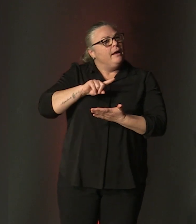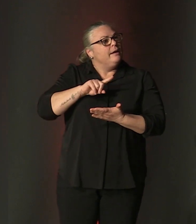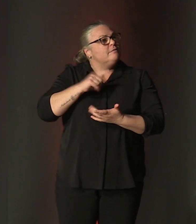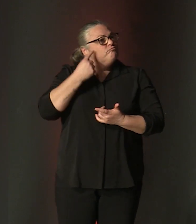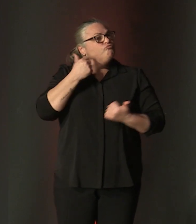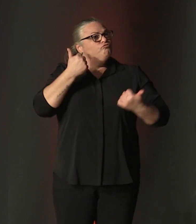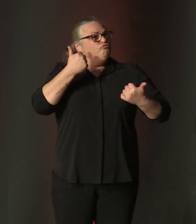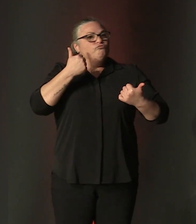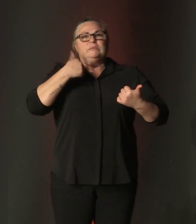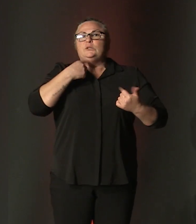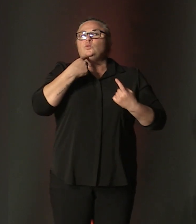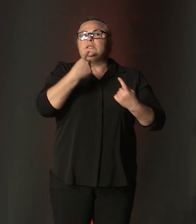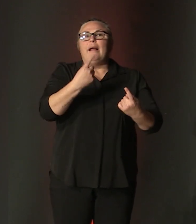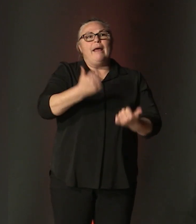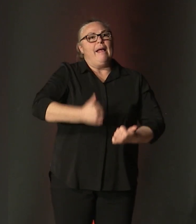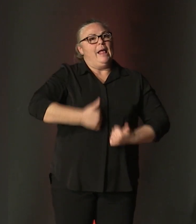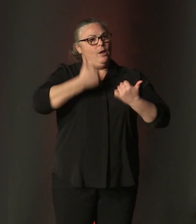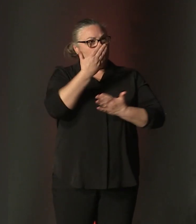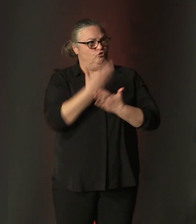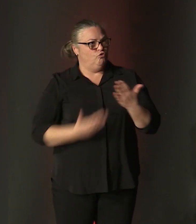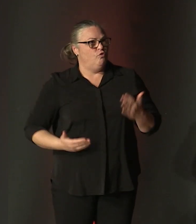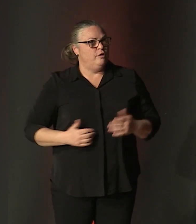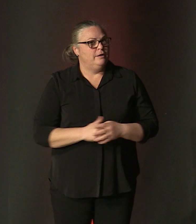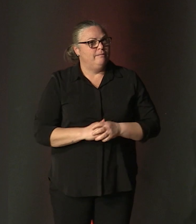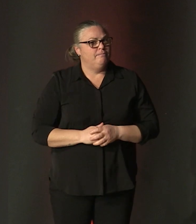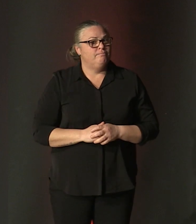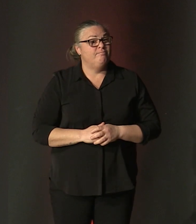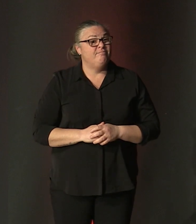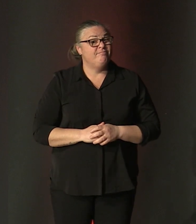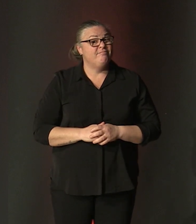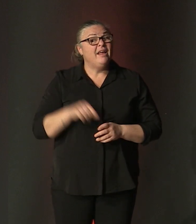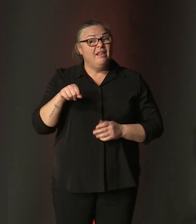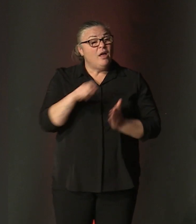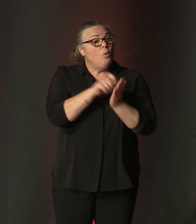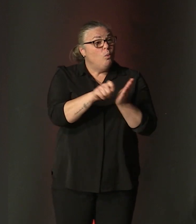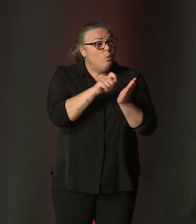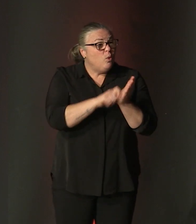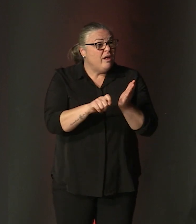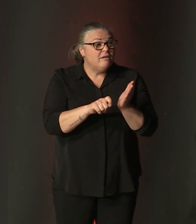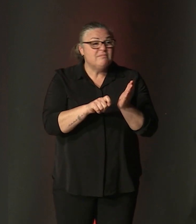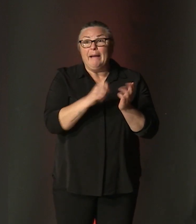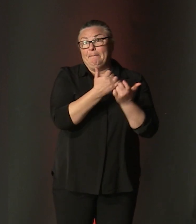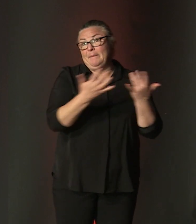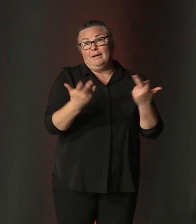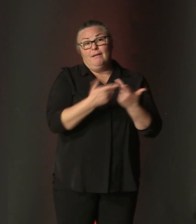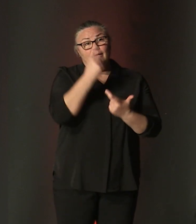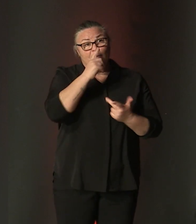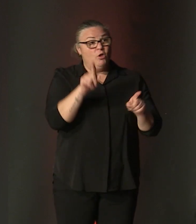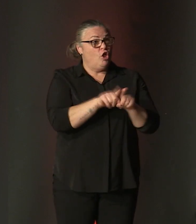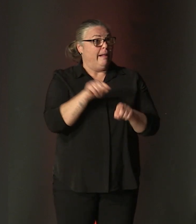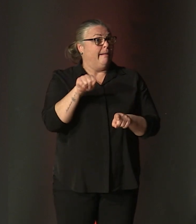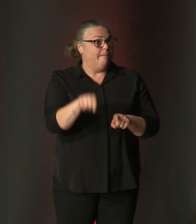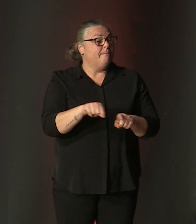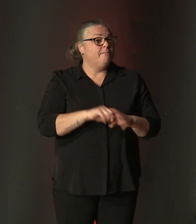Ernest Scott and many others like him took 60,000